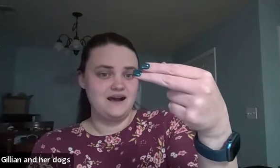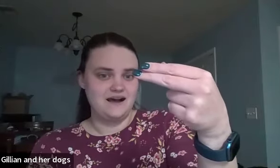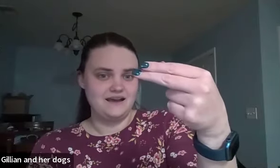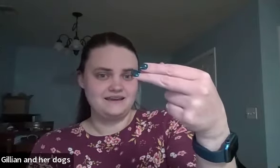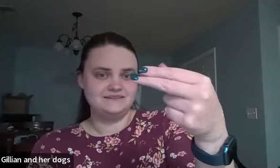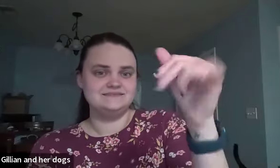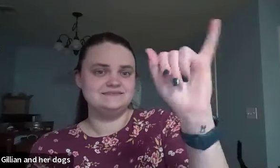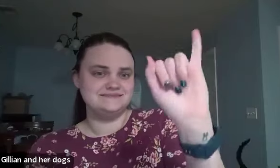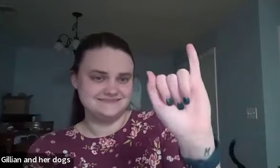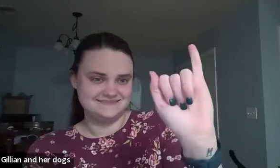I,